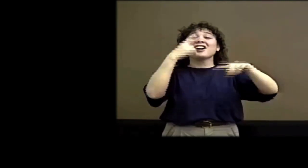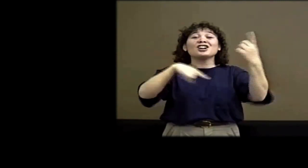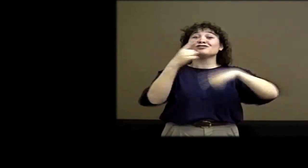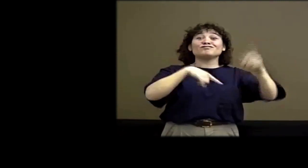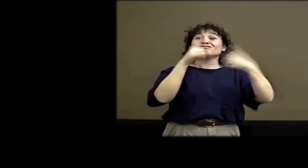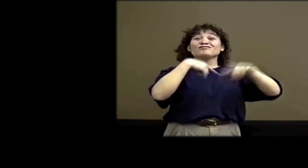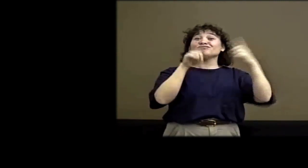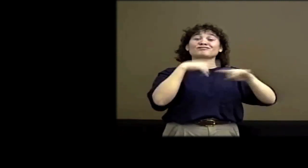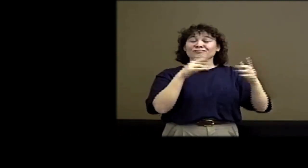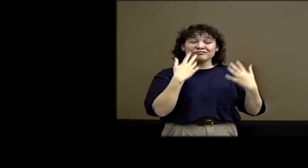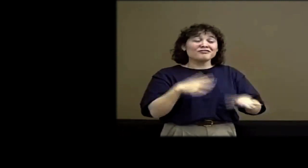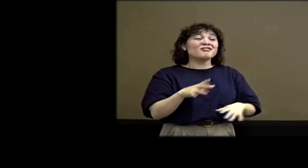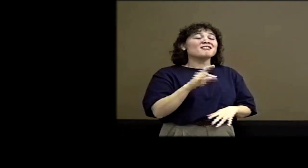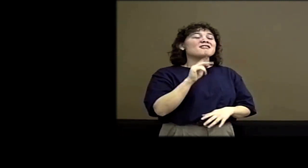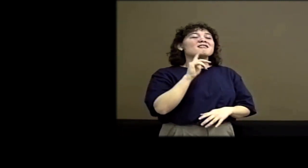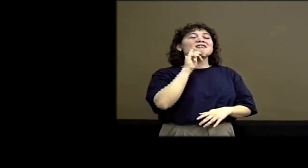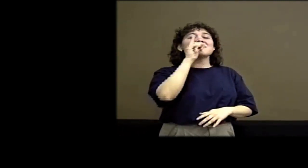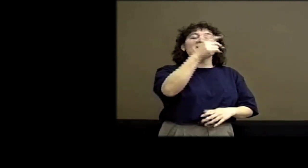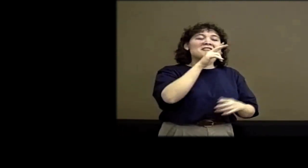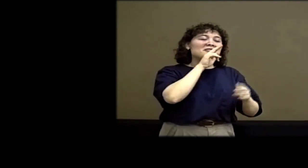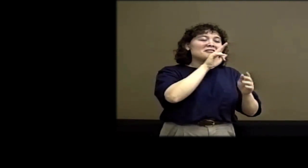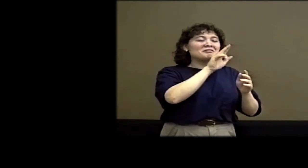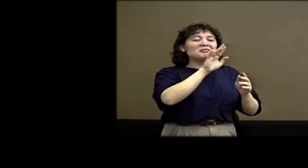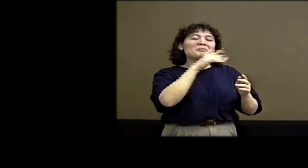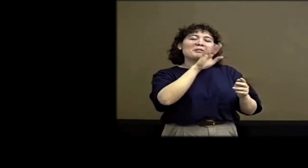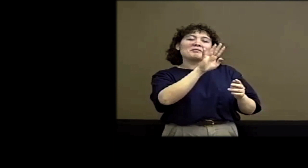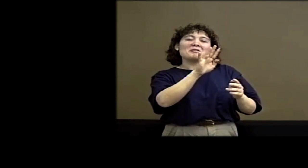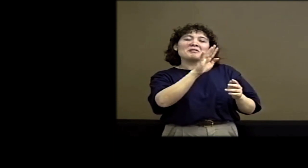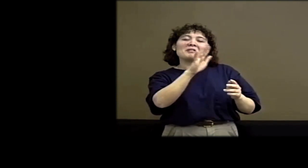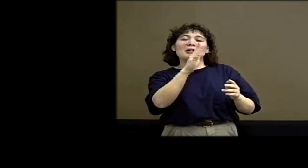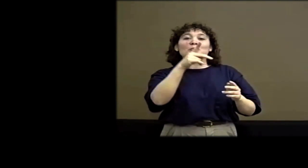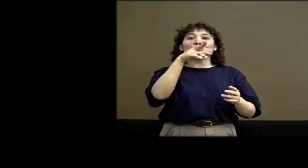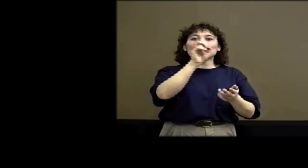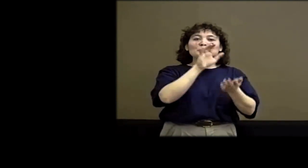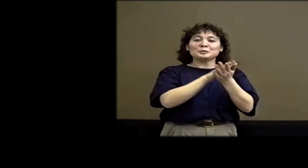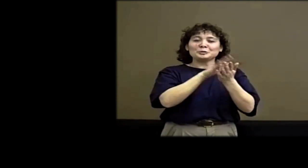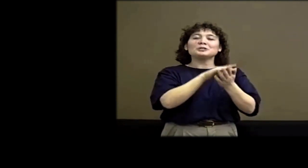There was a deaf couple who taught me sign language, which I picked up rapidly.